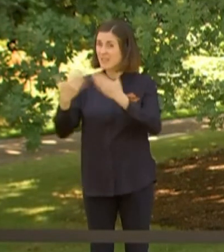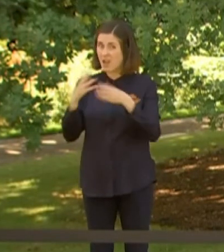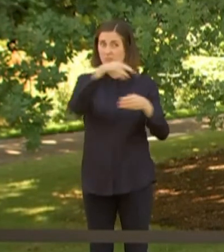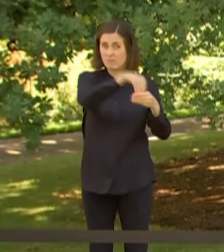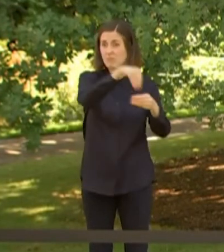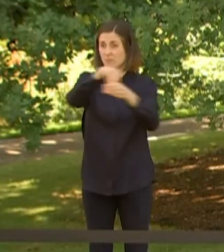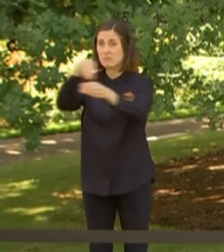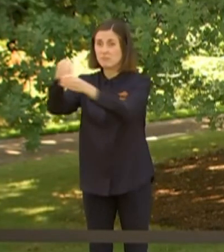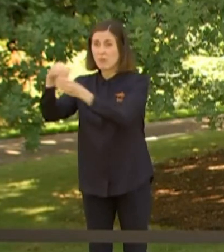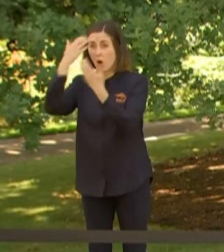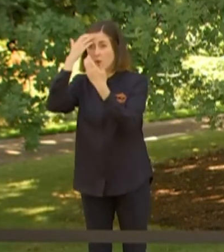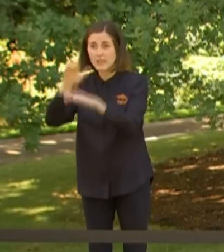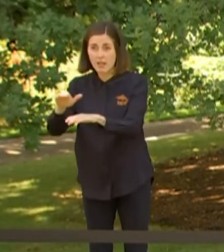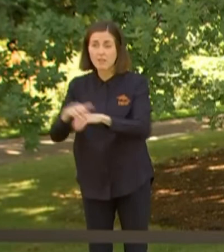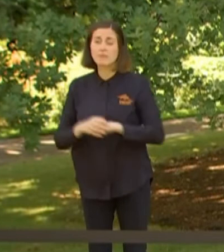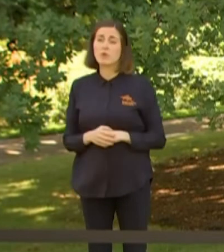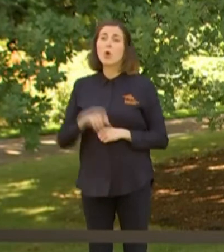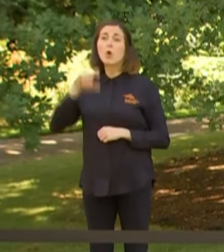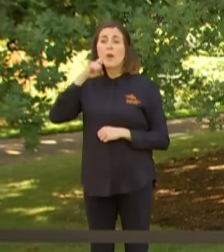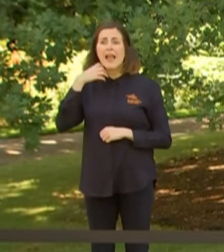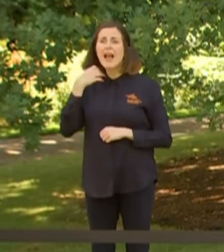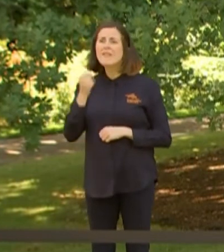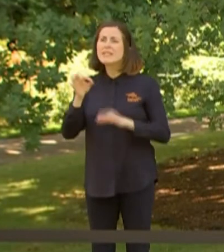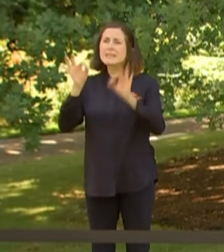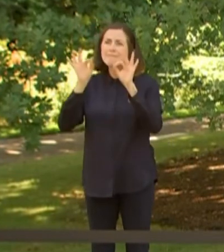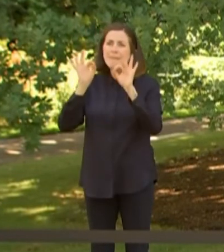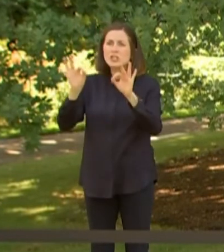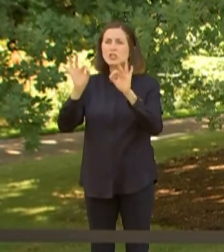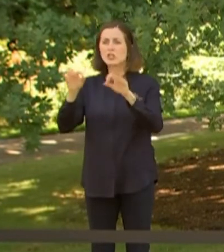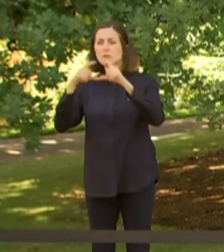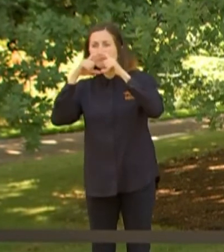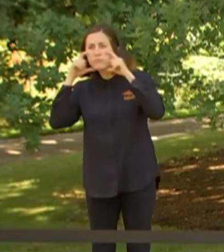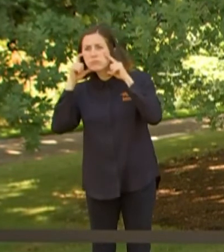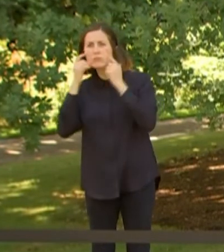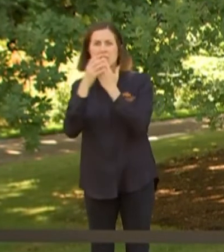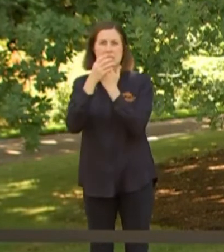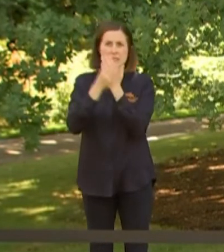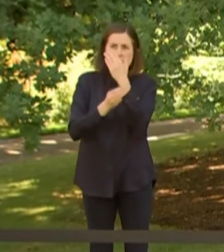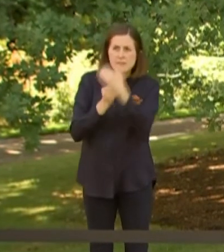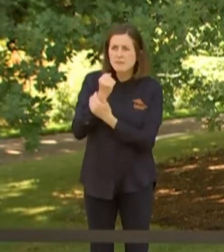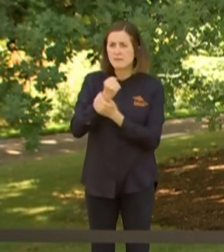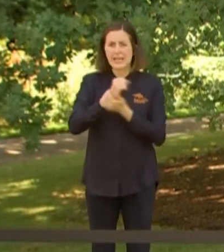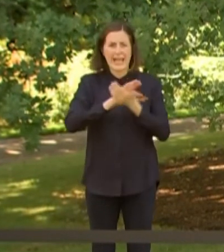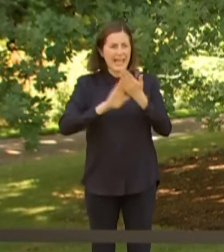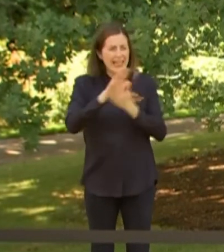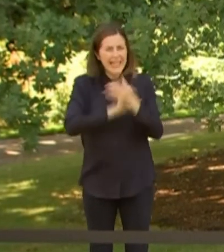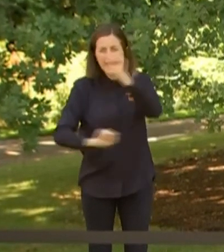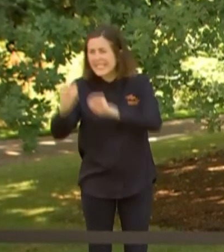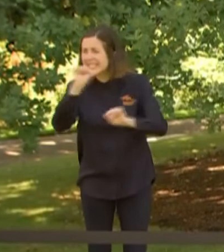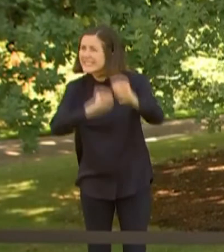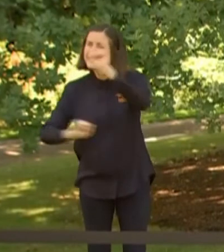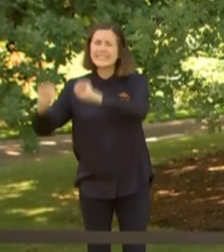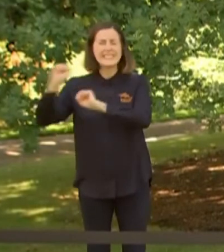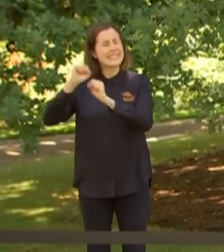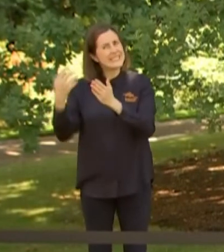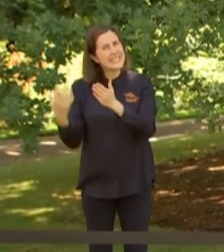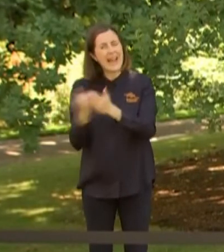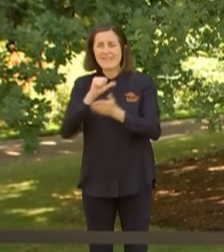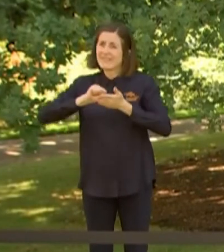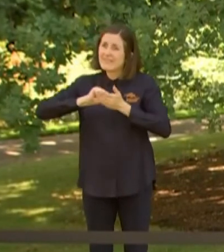In addition to that, we will have infection prevention and control embedded in every aspect of the program, whether that's